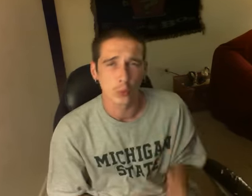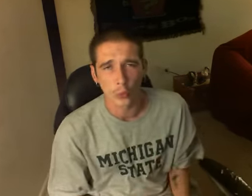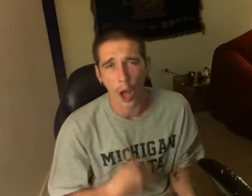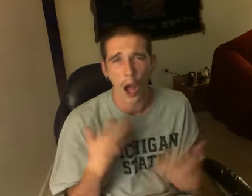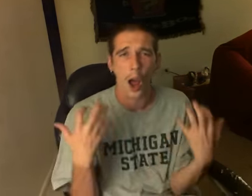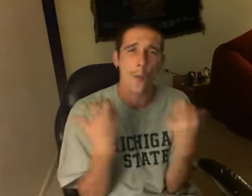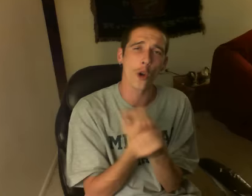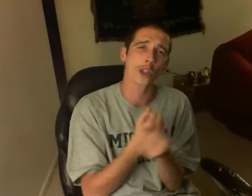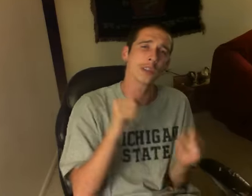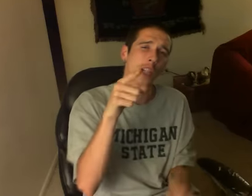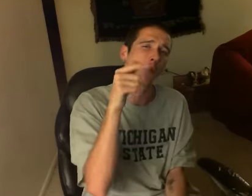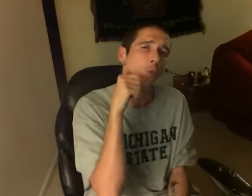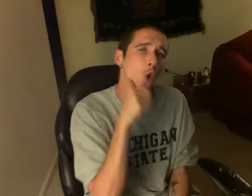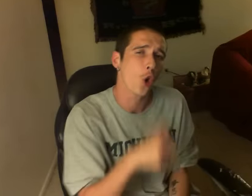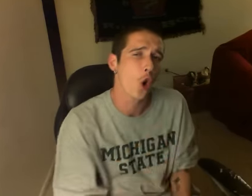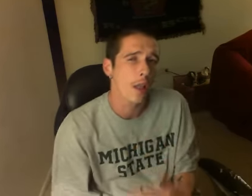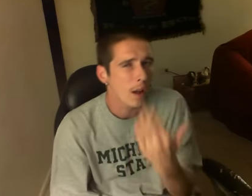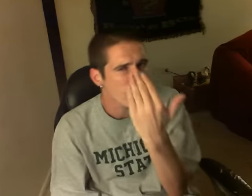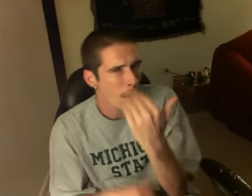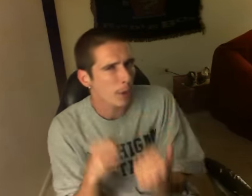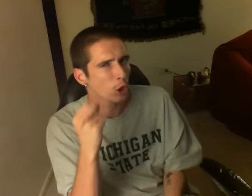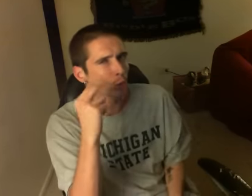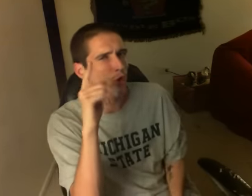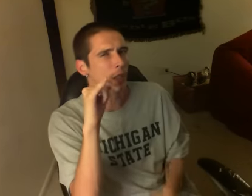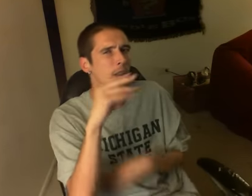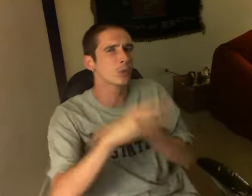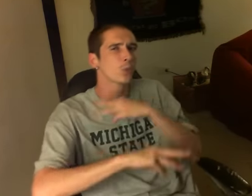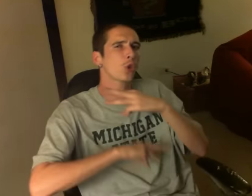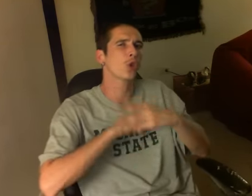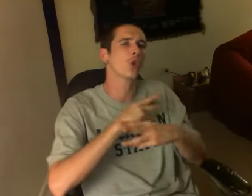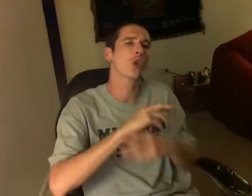I'm here to rescue you. I wanna save you, girl. Come be in